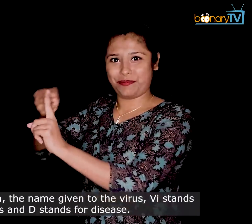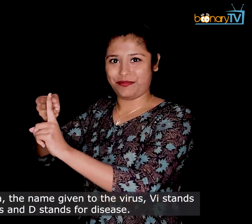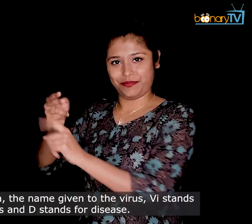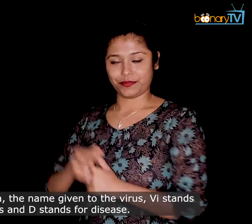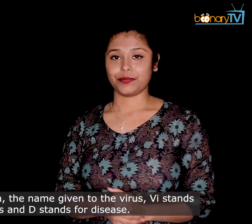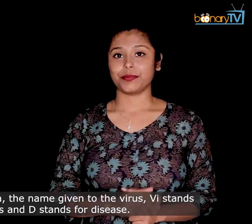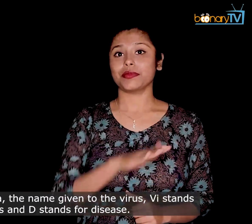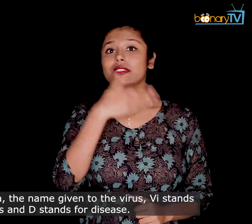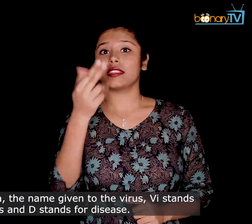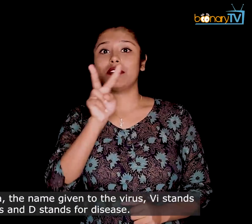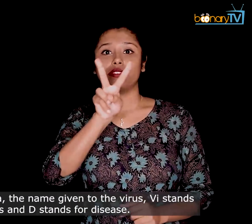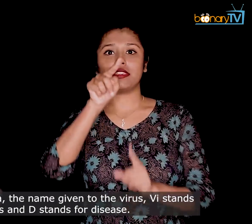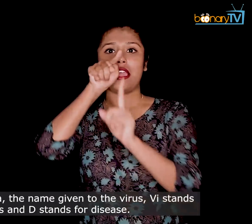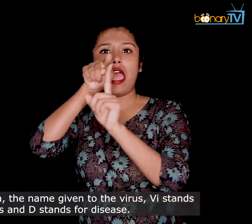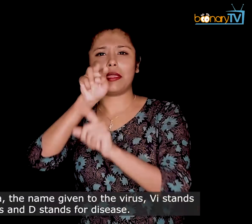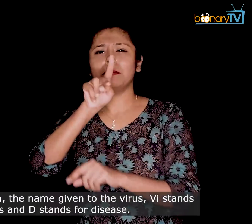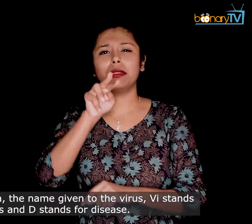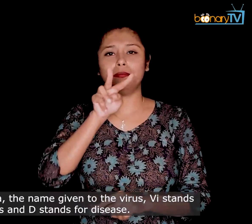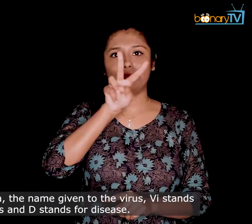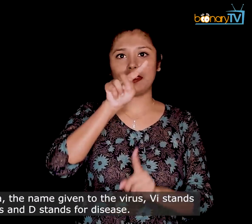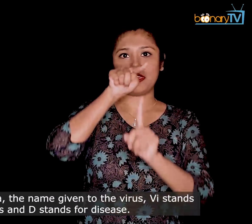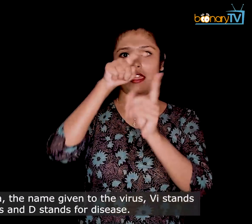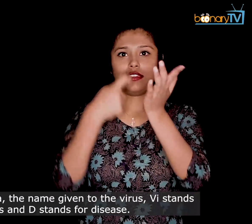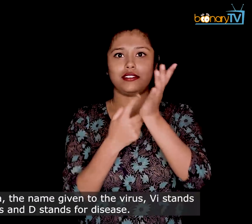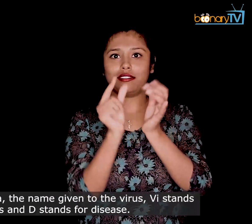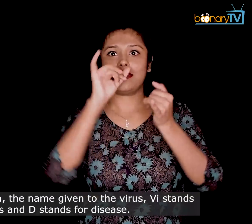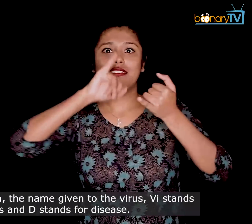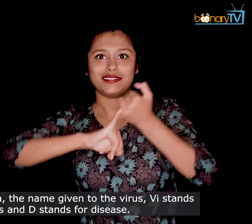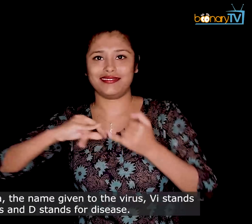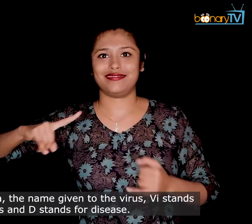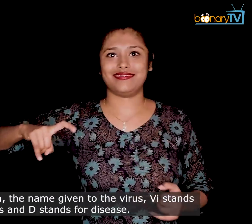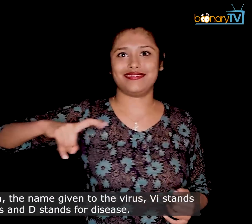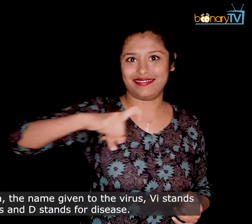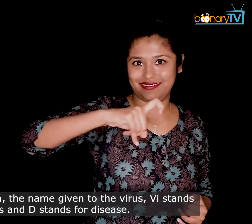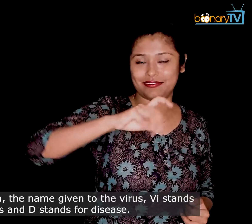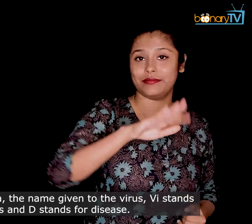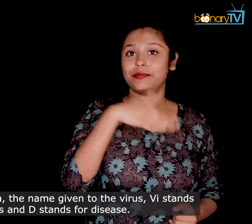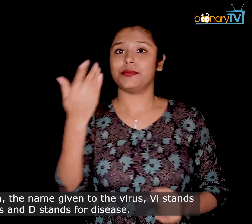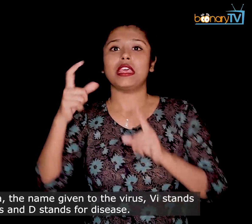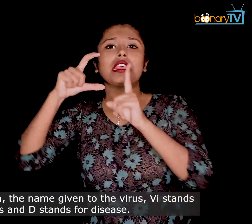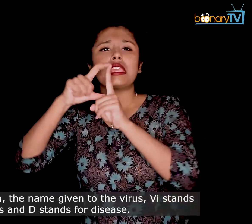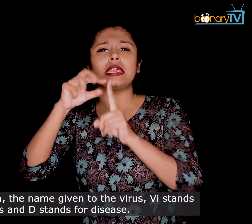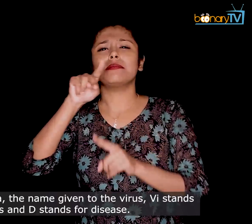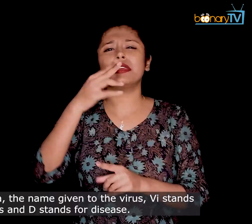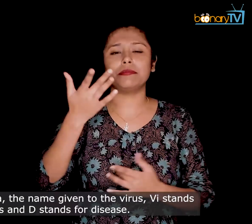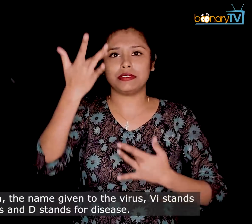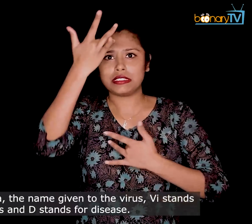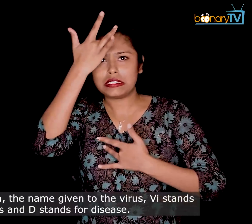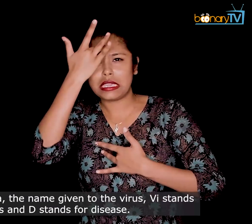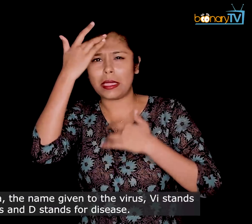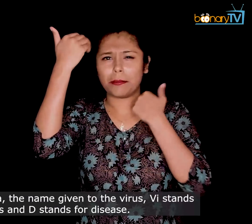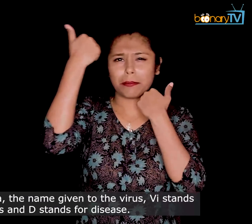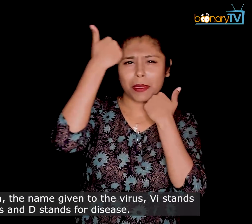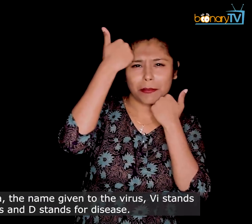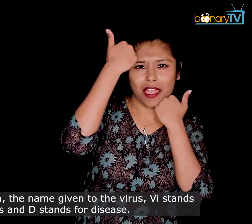vi stands for virus and d stands for disease